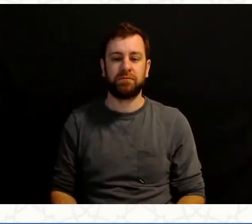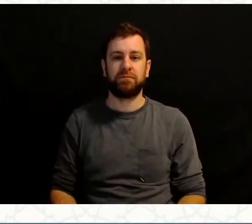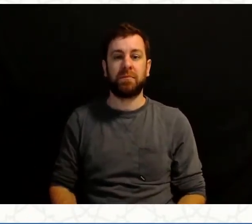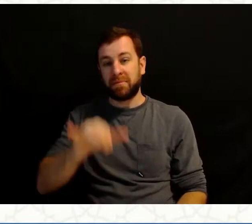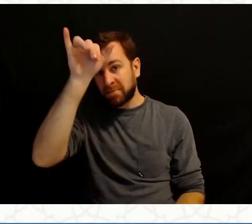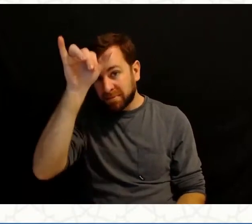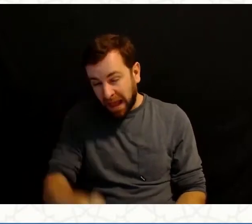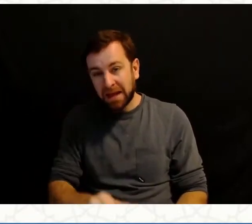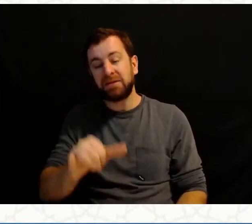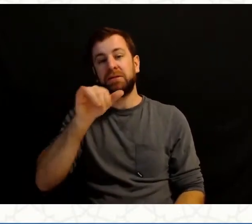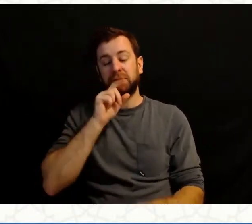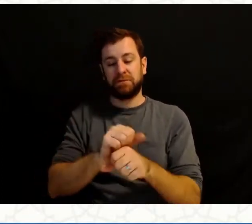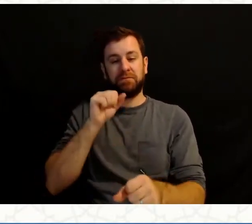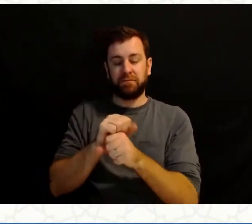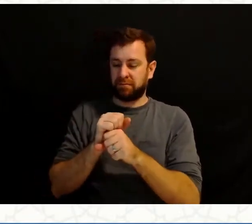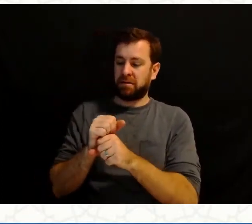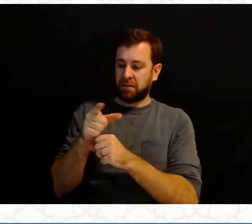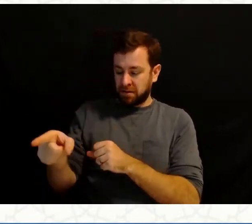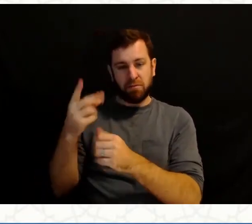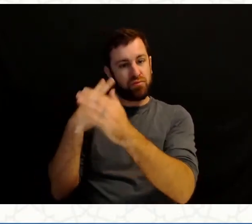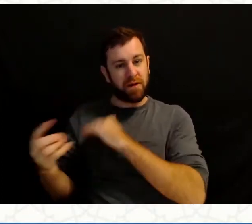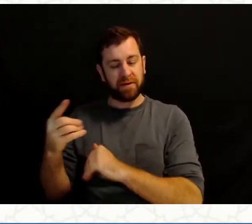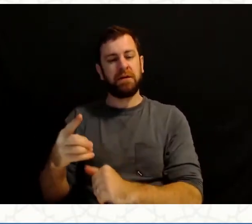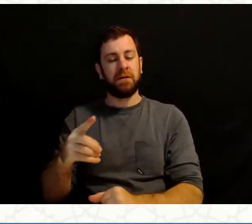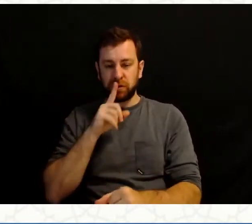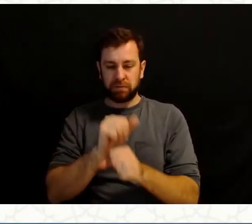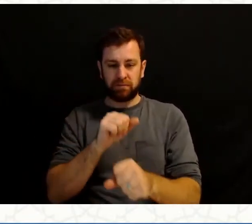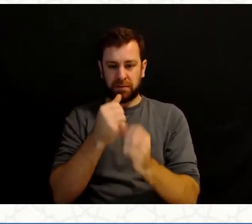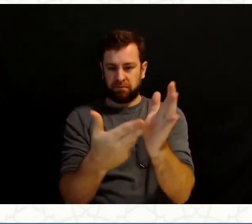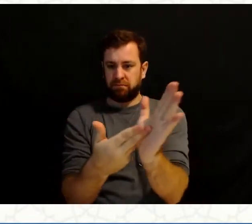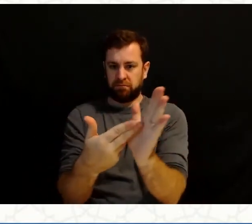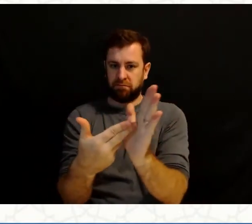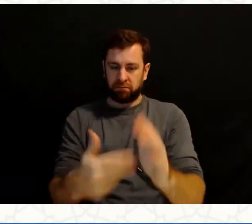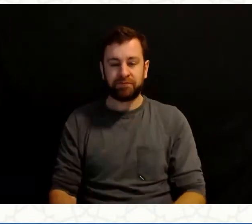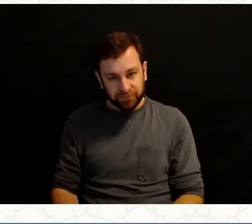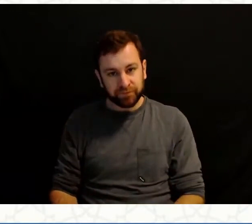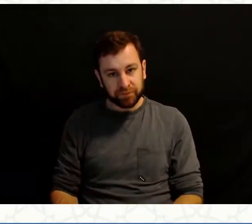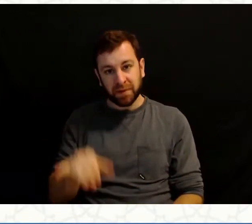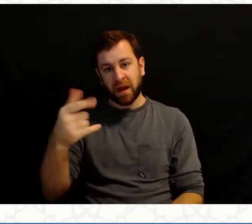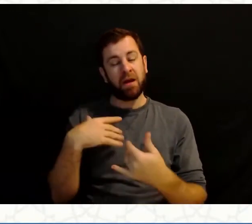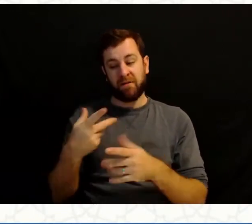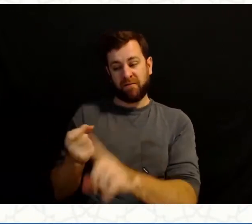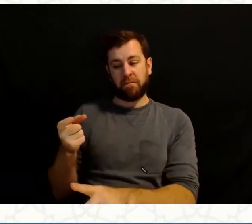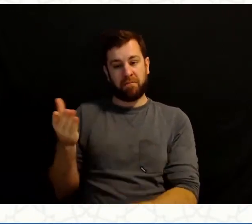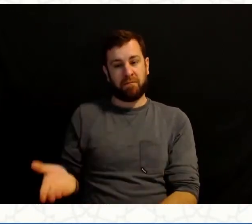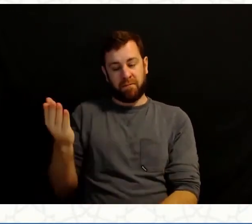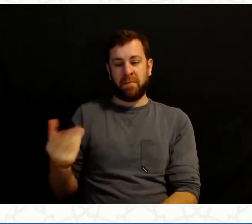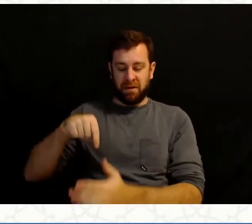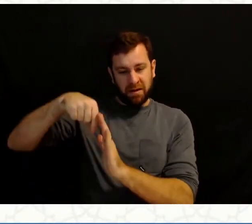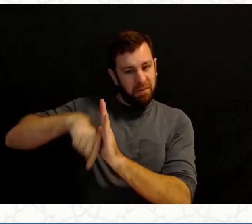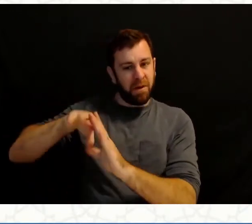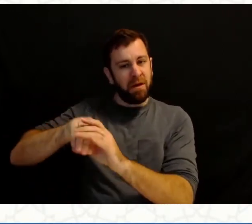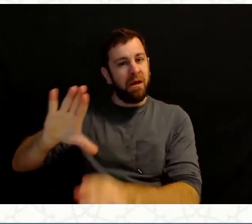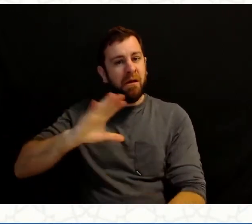This is the sincerity of the Prophet alayhi salam. This is coming from the, as we say, the depth of his